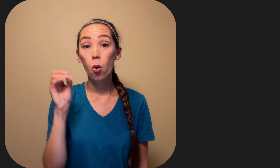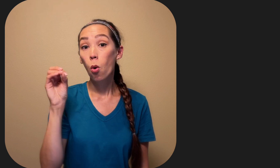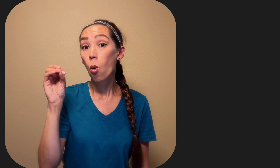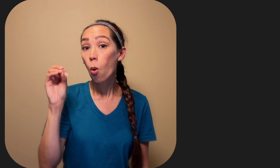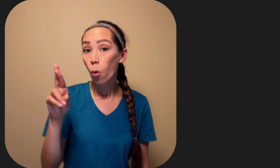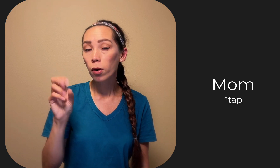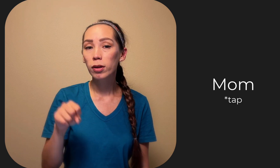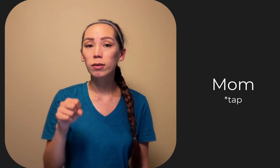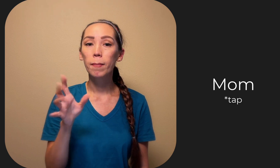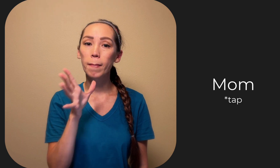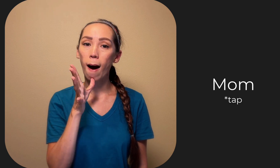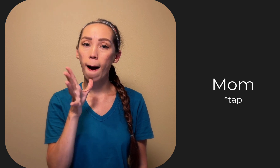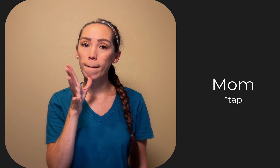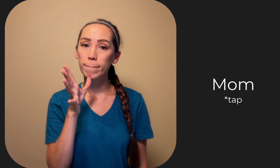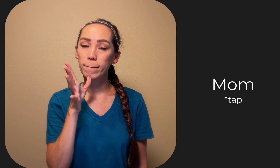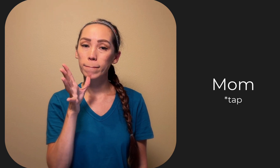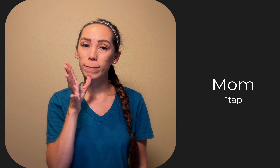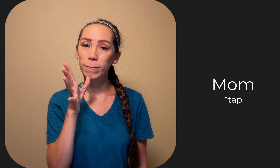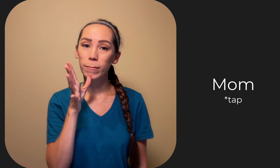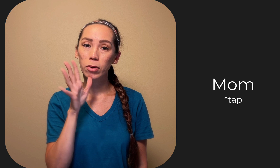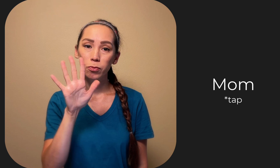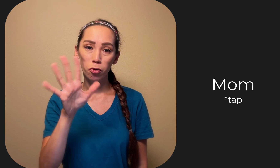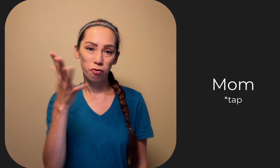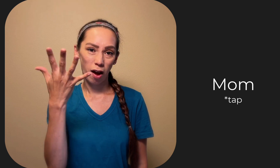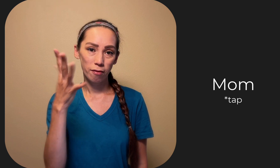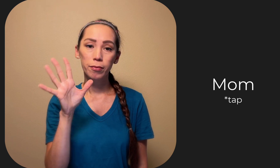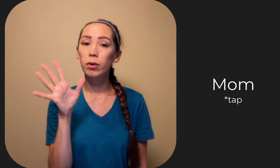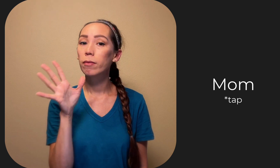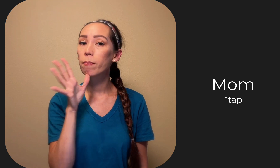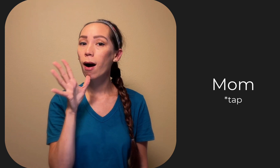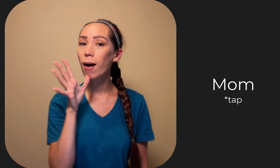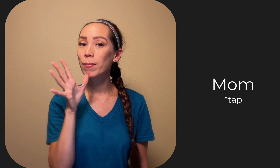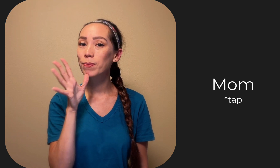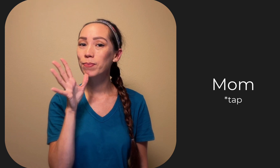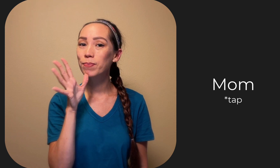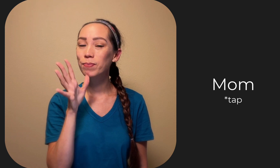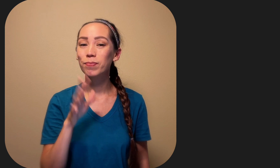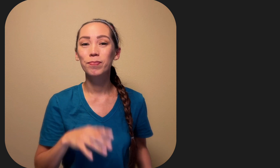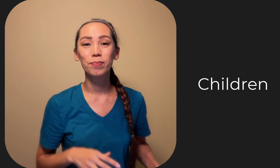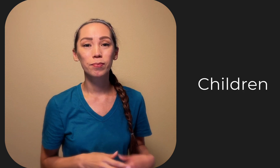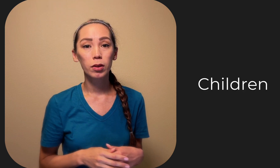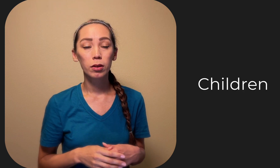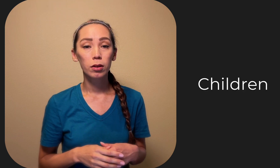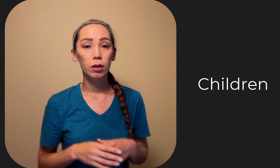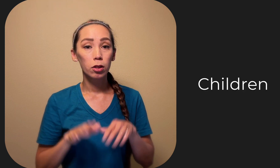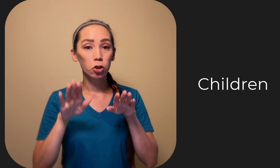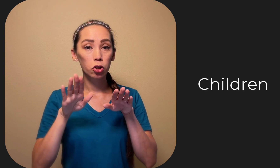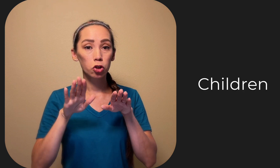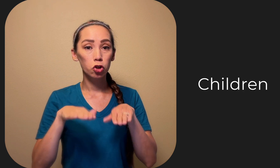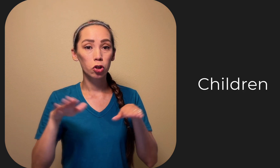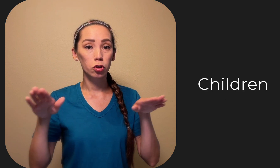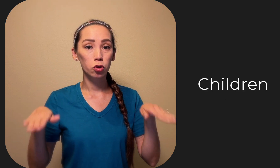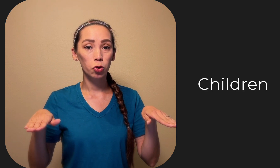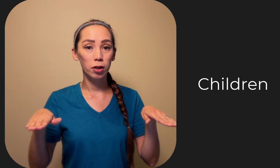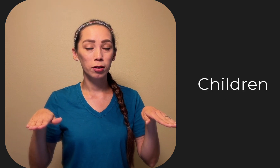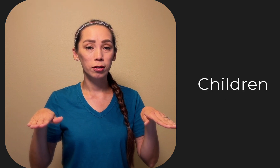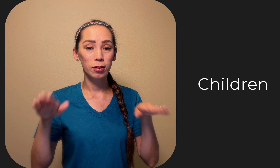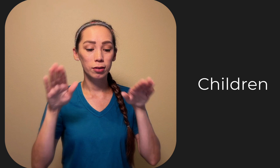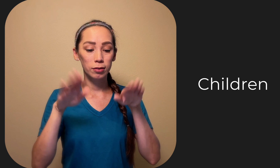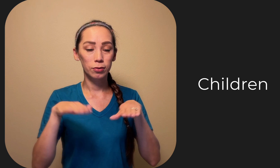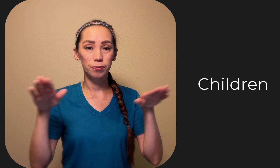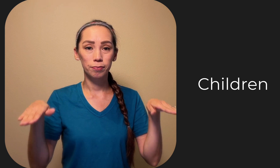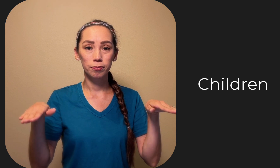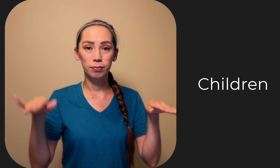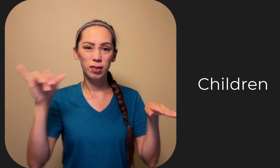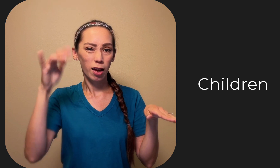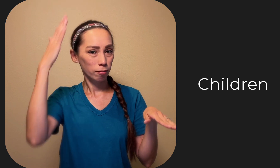your fingers for mother, or you can sign mom with your 5 hand shape. And then children.